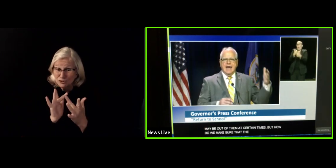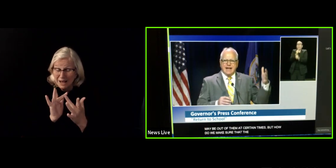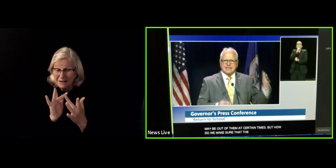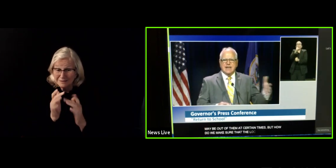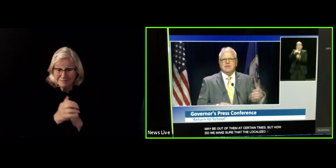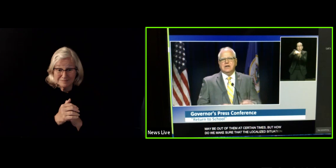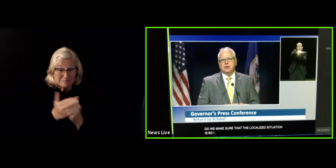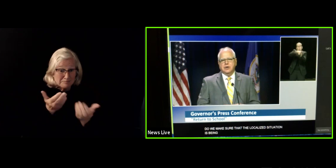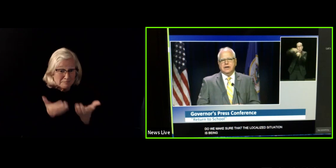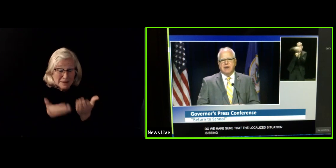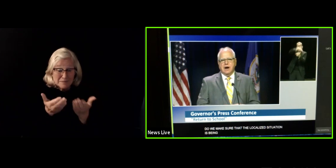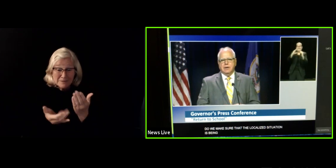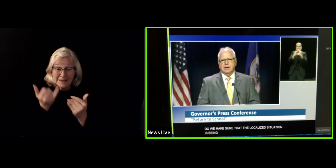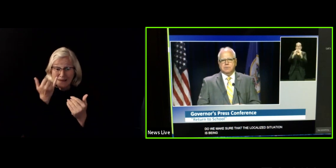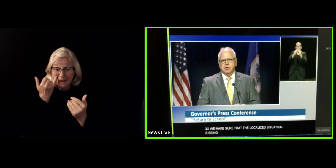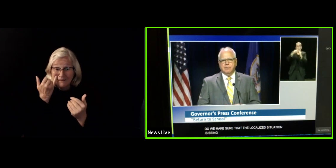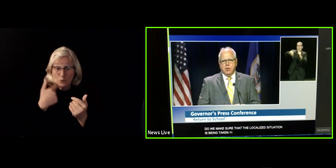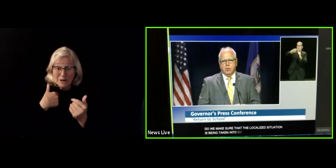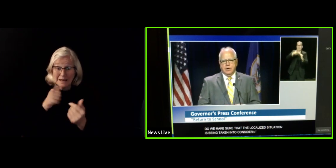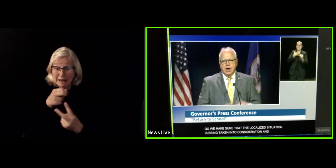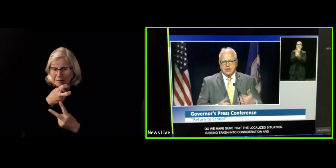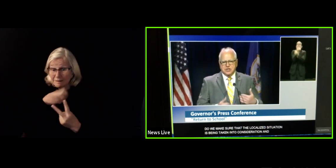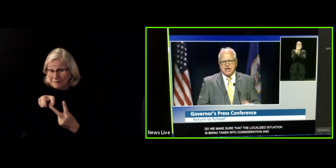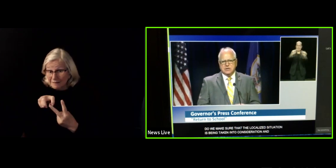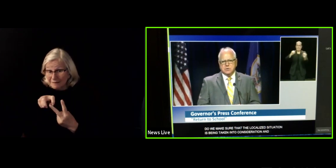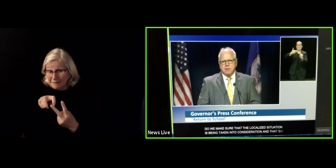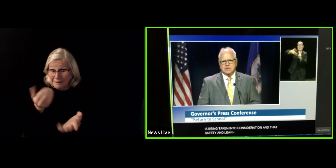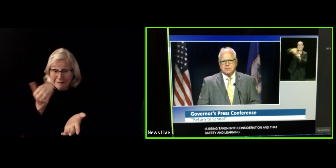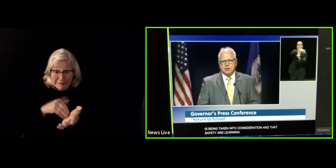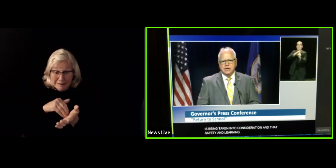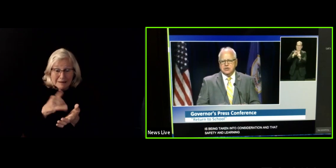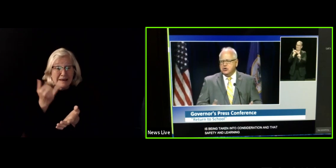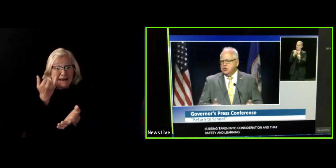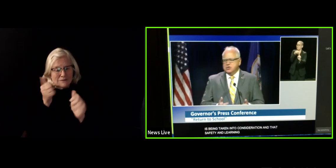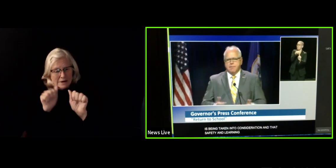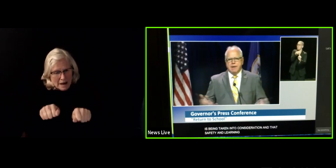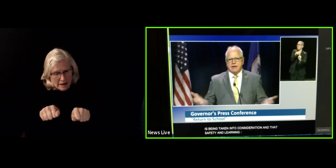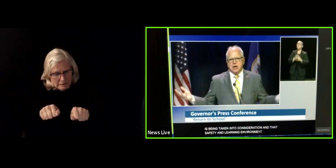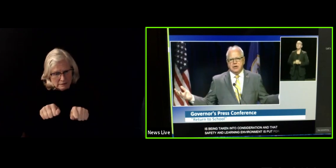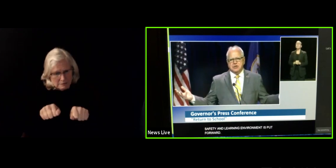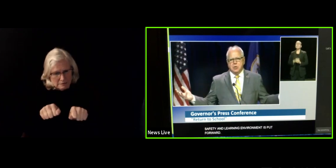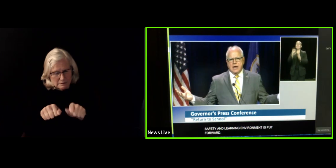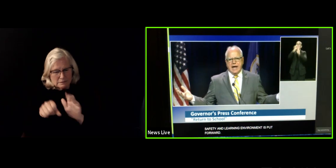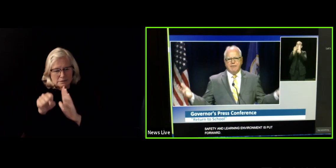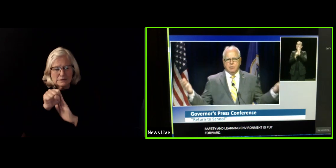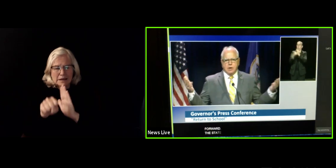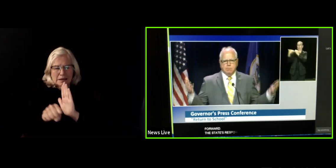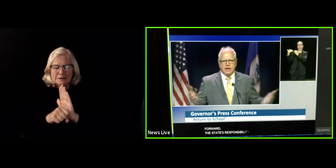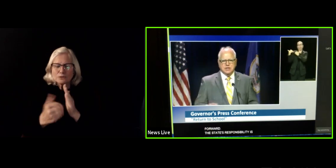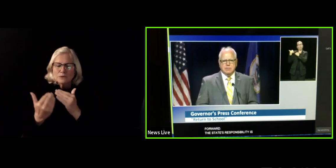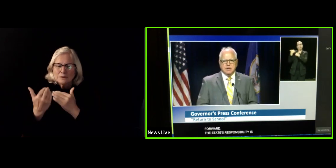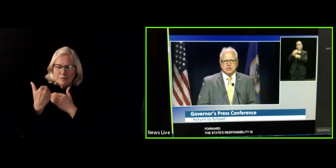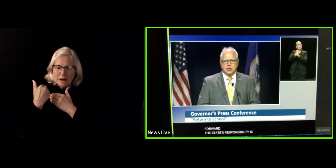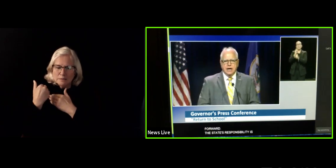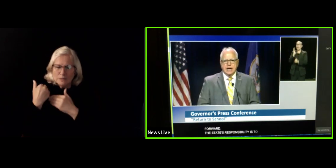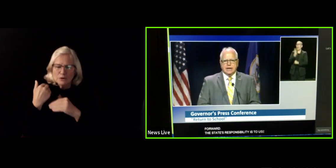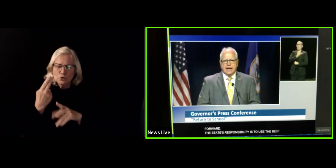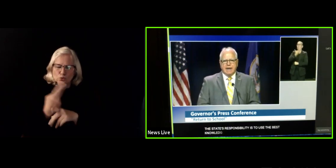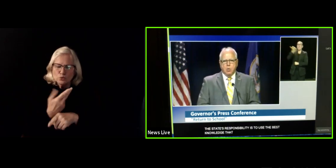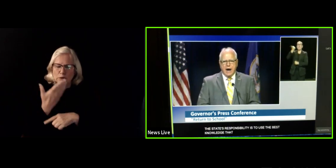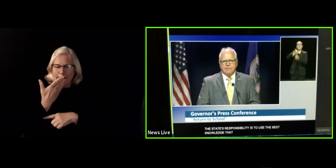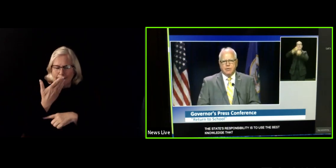and that safety and learning environment is put forward? The state's responsibility is to use the best knowledge that we have, and we are blessed in Minnesota